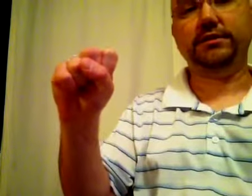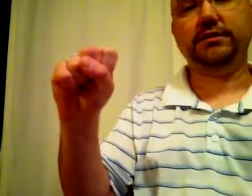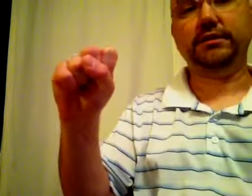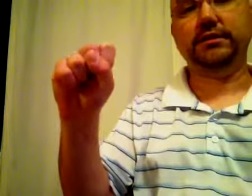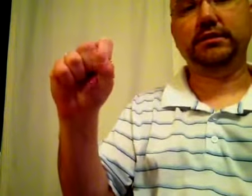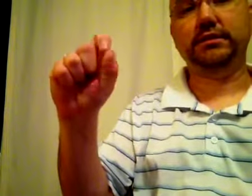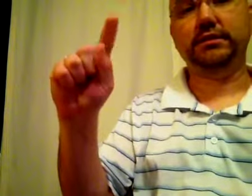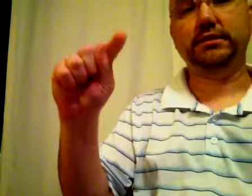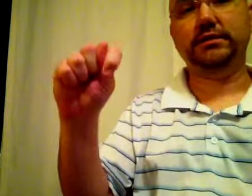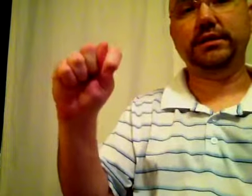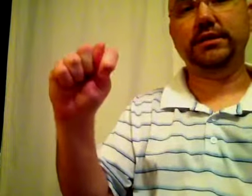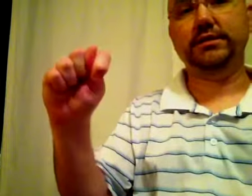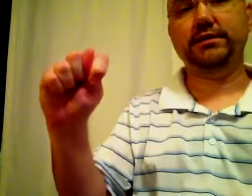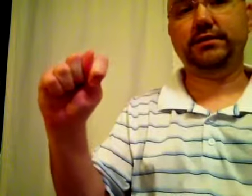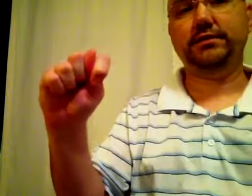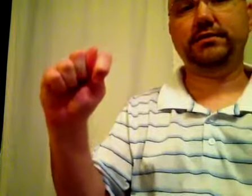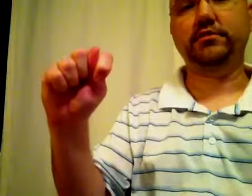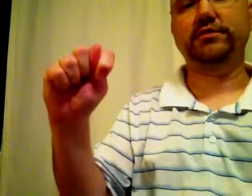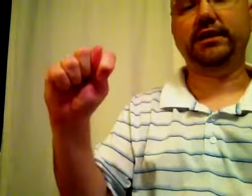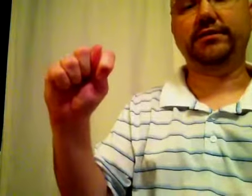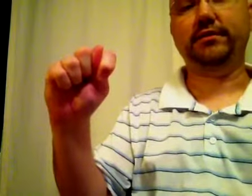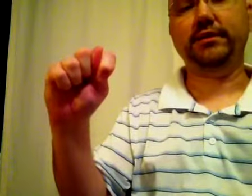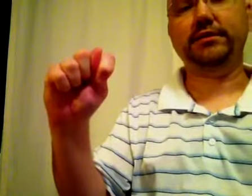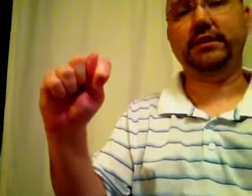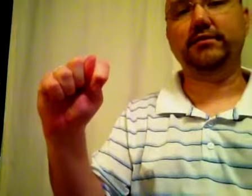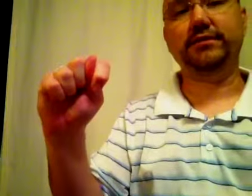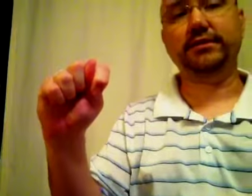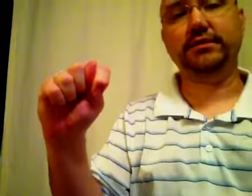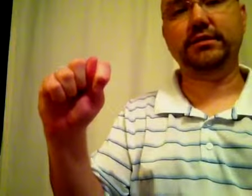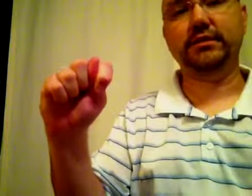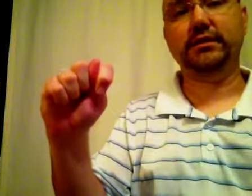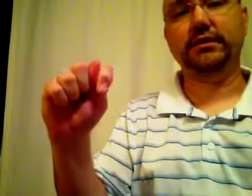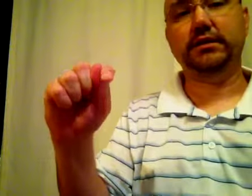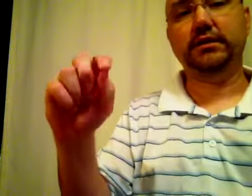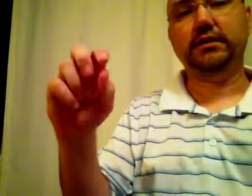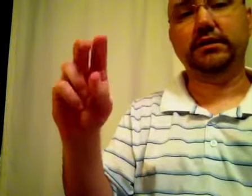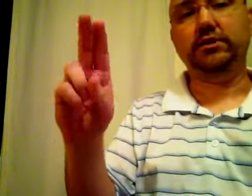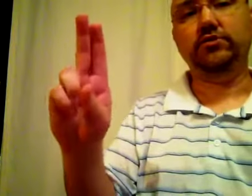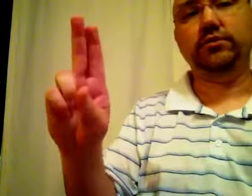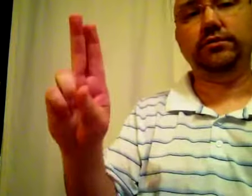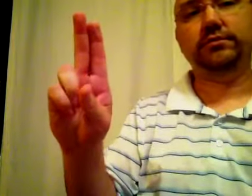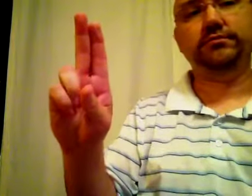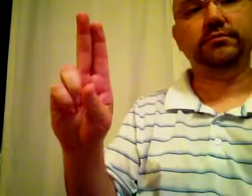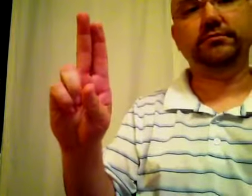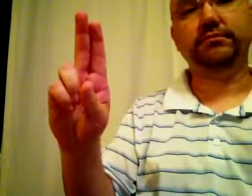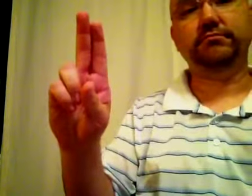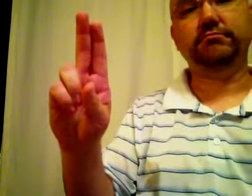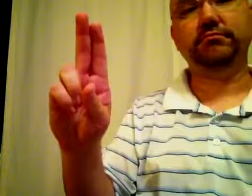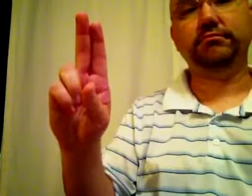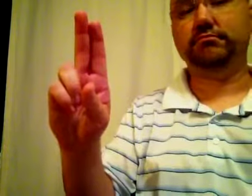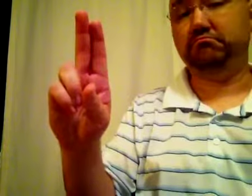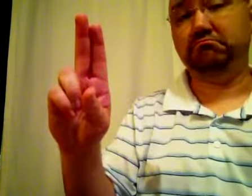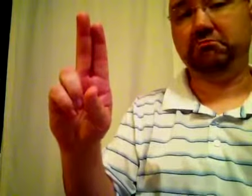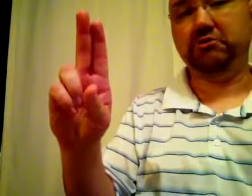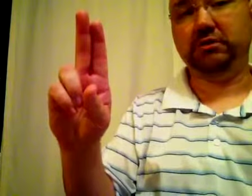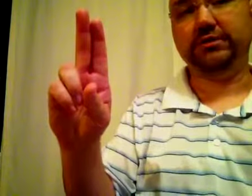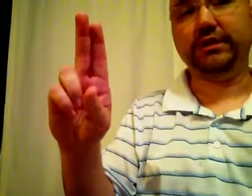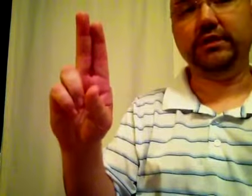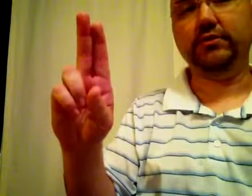fist. T, just move that thumb inside the fist. U, sort of looks like U, I